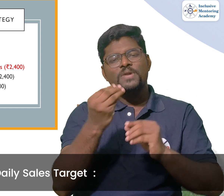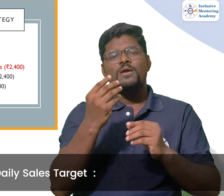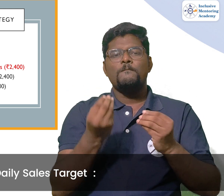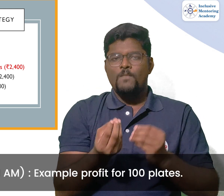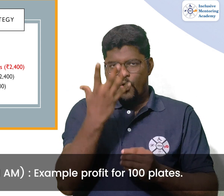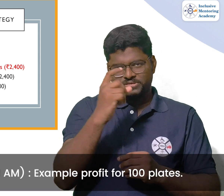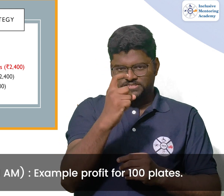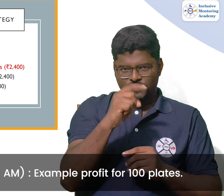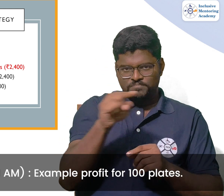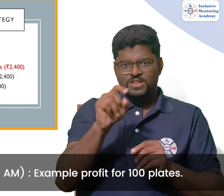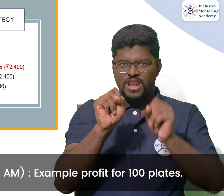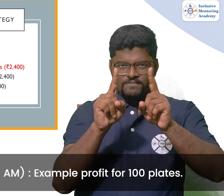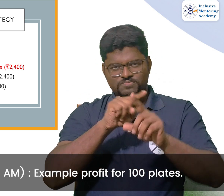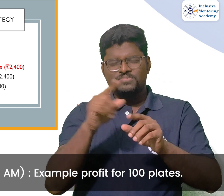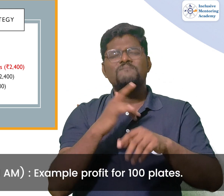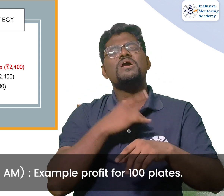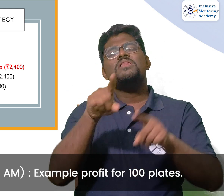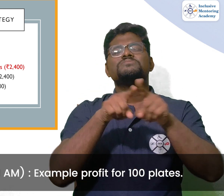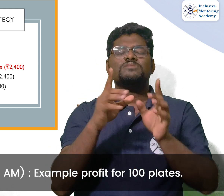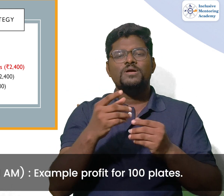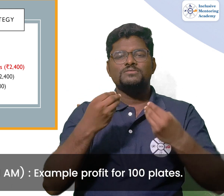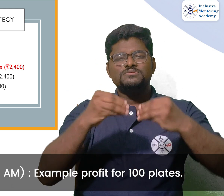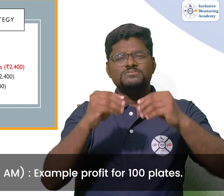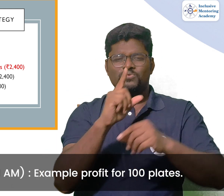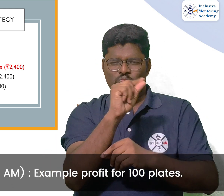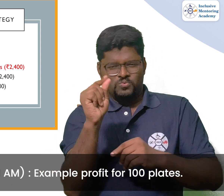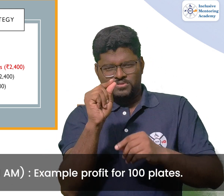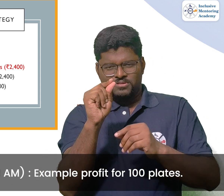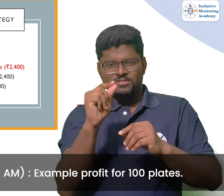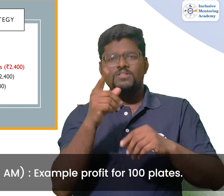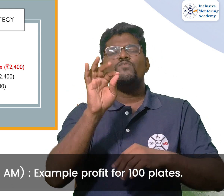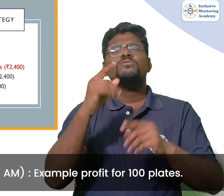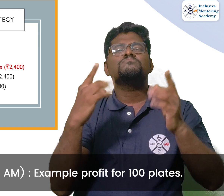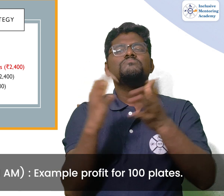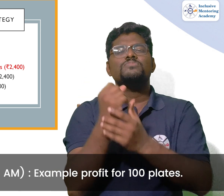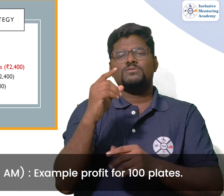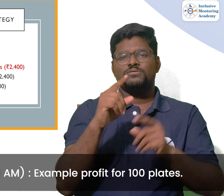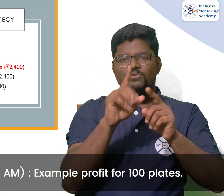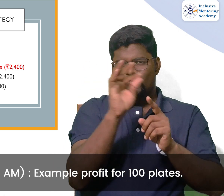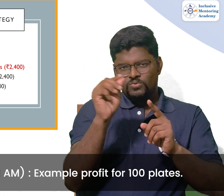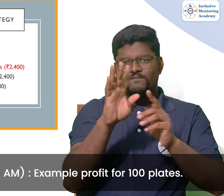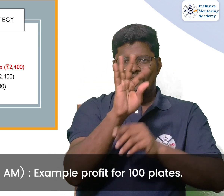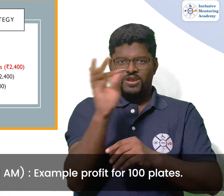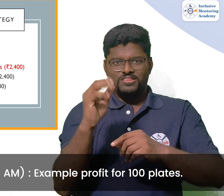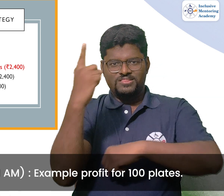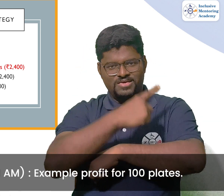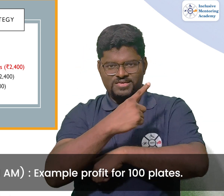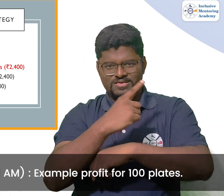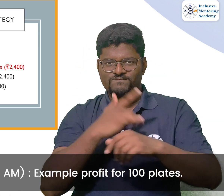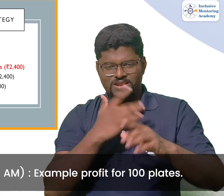target. Morning, 7 a.m. to 11 a.m., example profit for 100 plates.